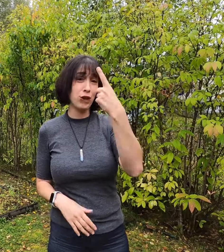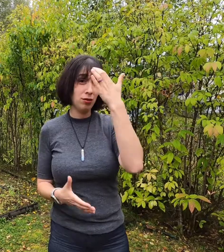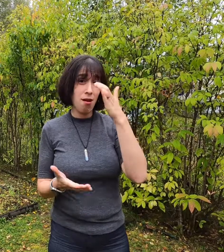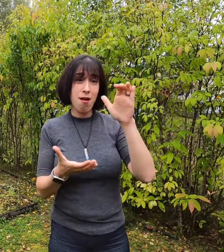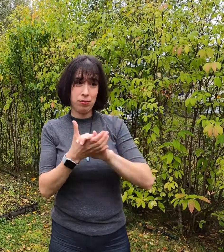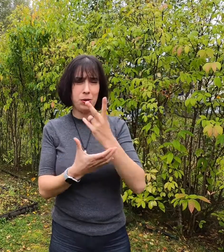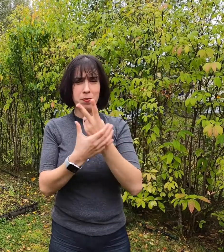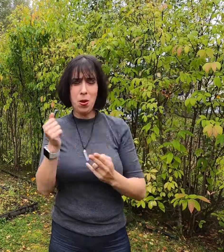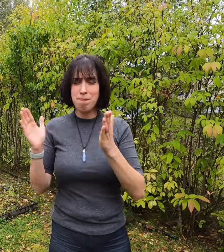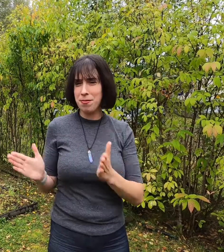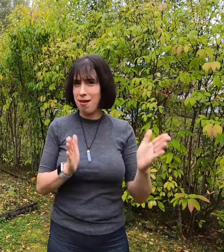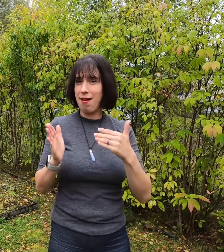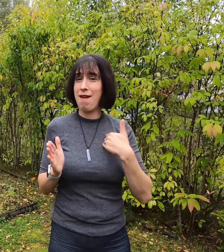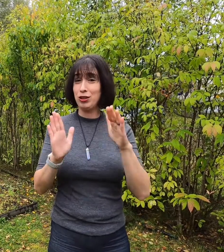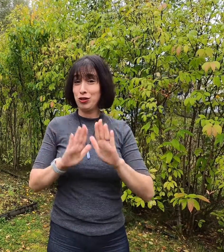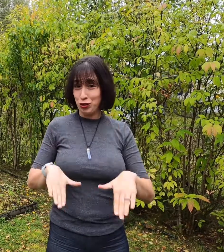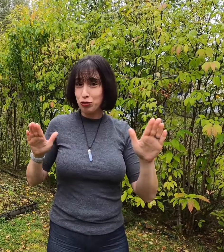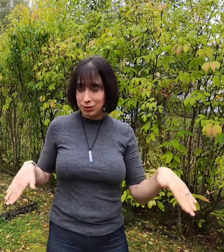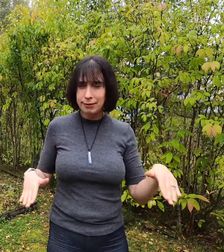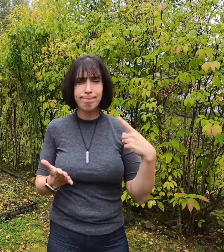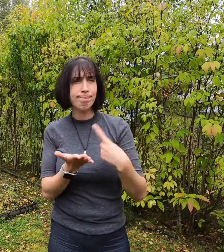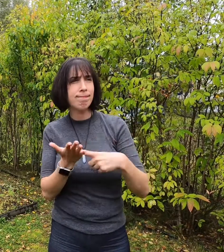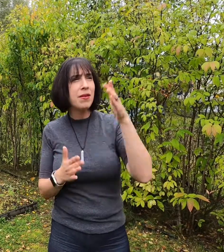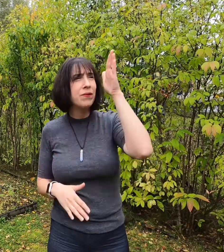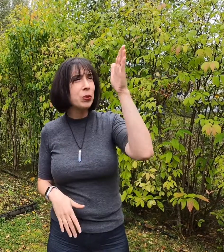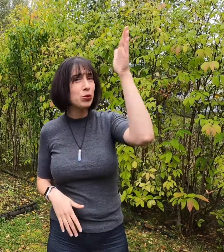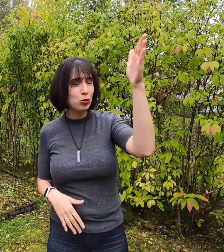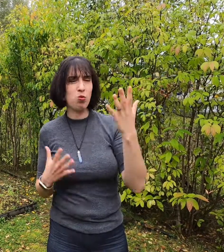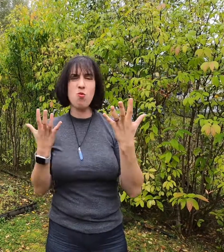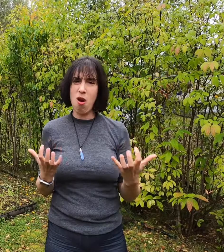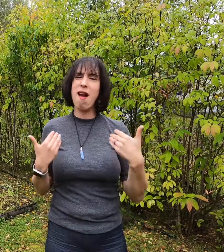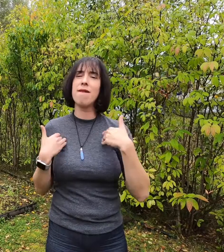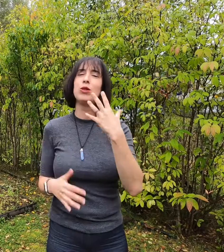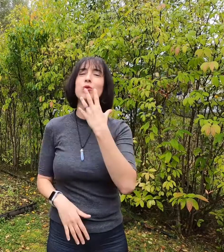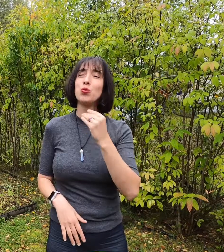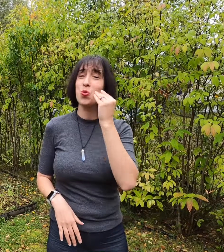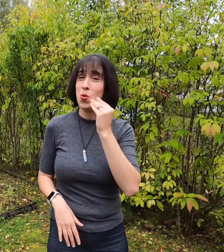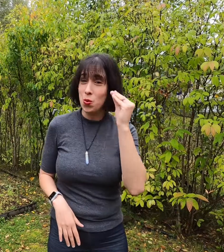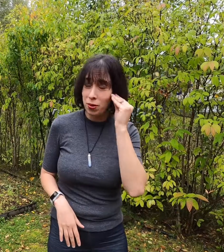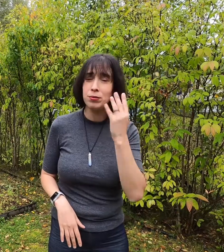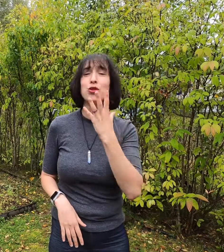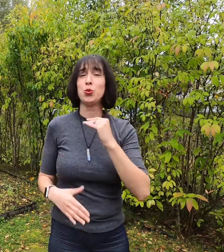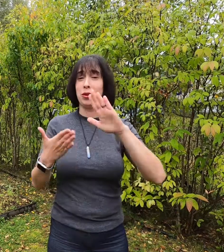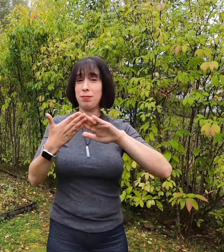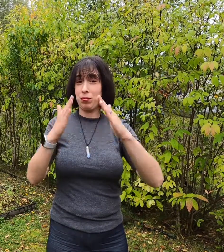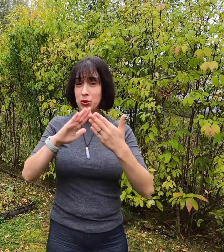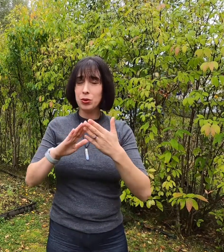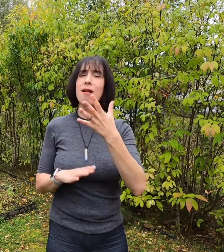is where she got her vision. When she was married to her first husband, they had planned, when they had children in the future,